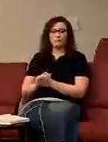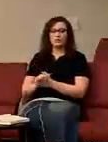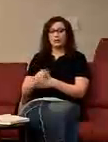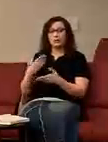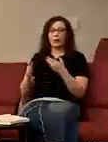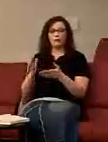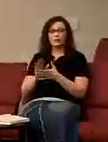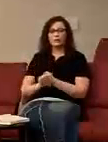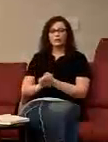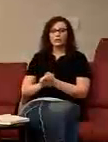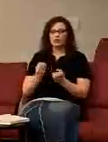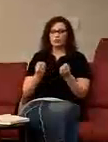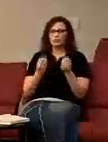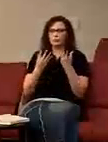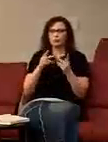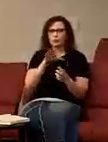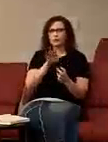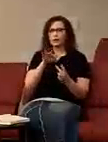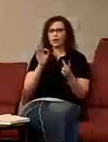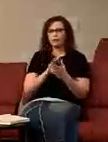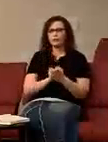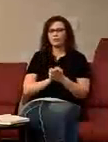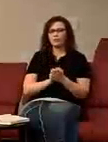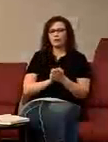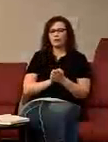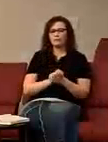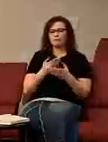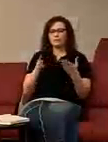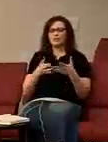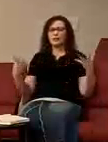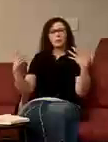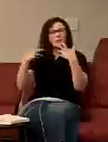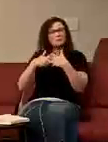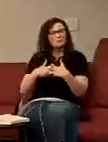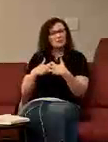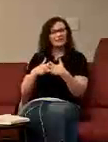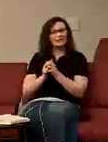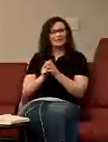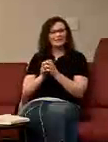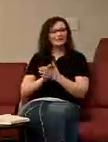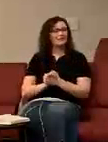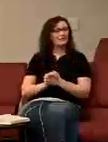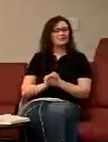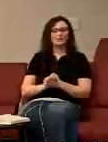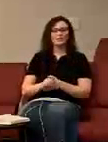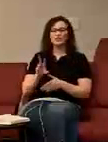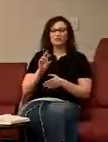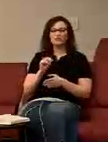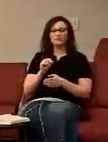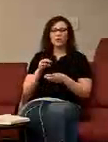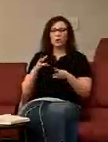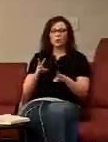so the whole thing with breeding, to me, proves that there is absolutely no way to evolve. Otherwise, it would keep going,